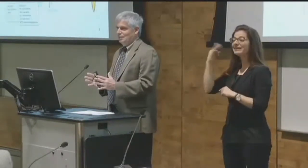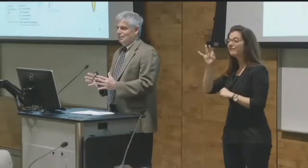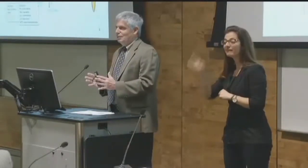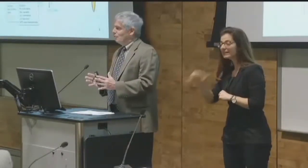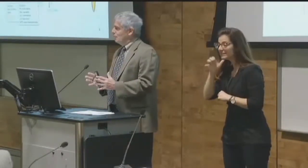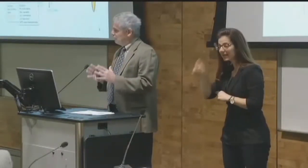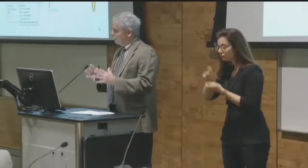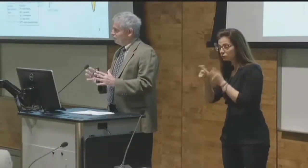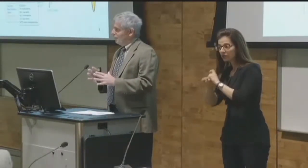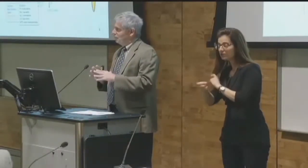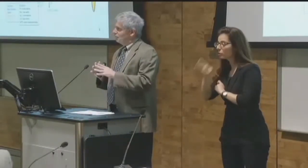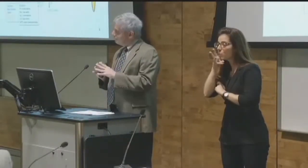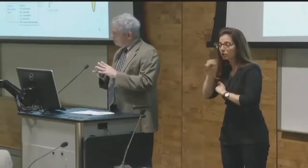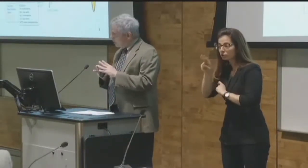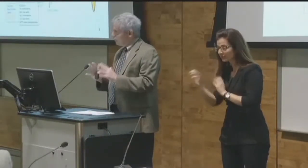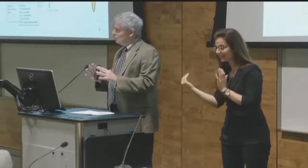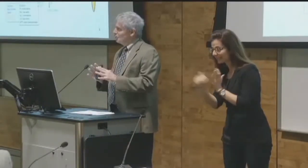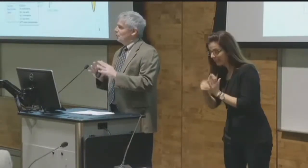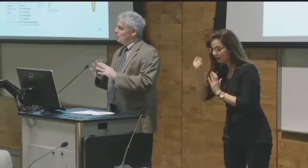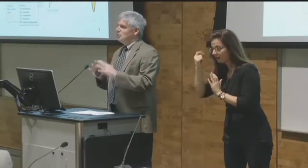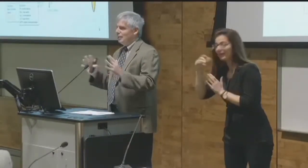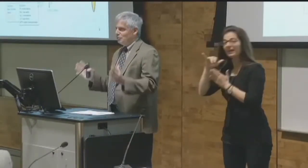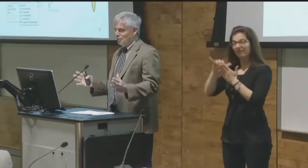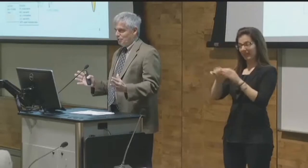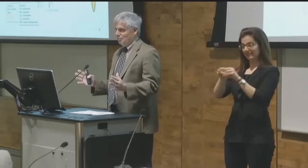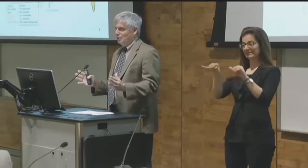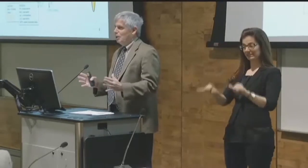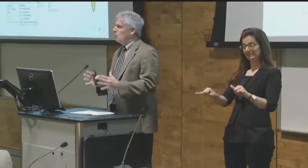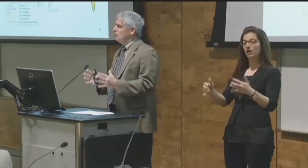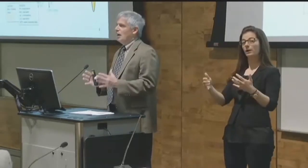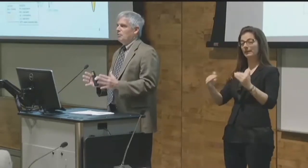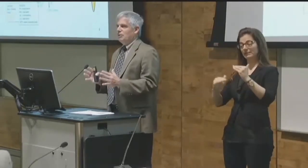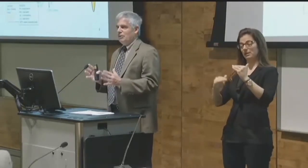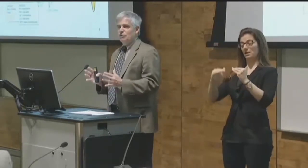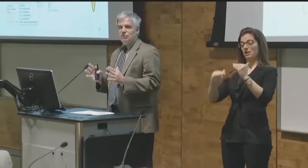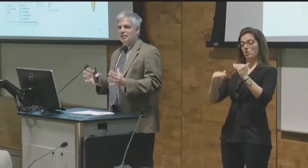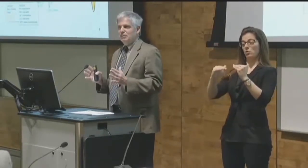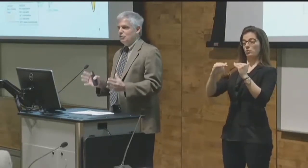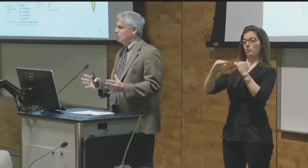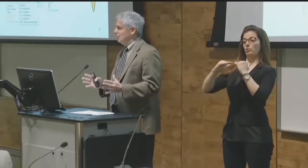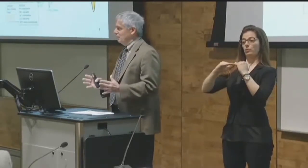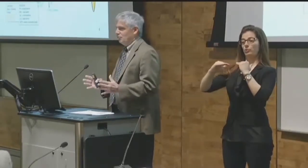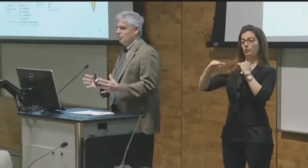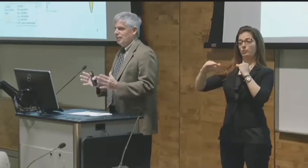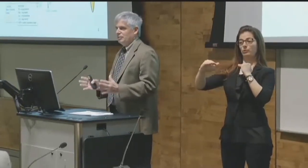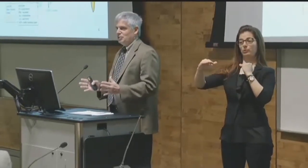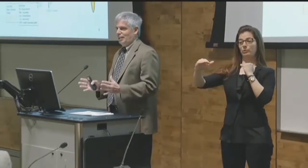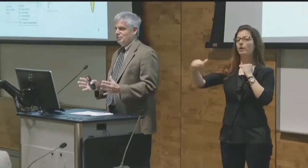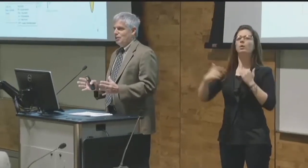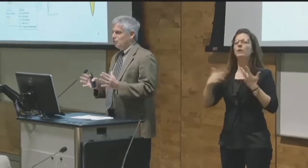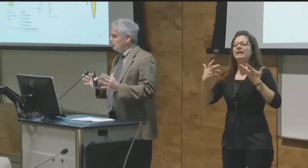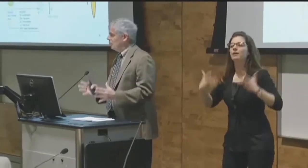again, we have a system that's approaching or has reached equilibrium, and we do not want to introduce anything new into that system that